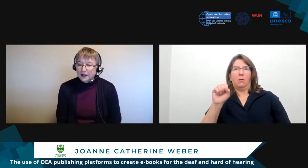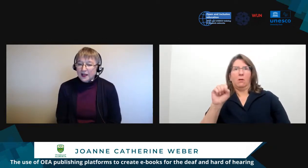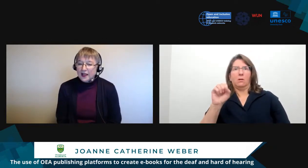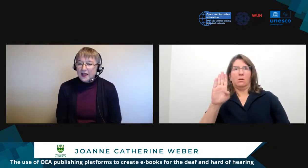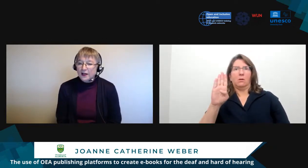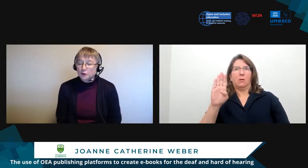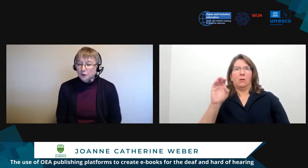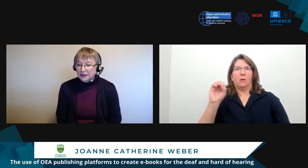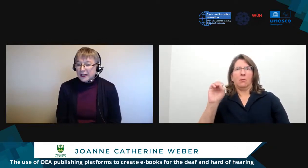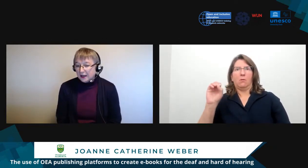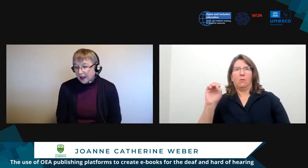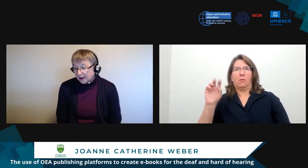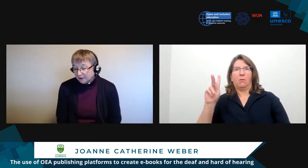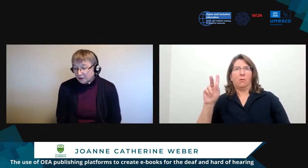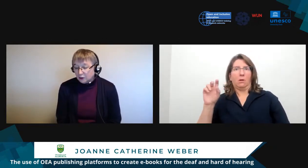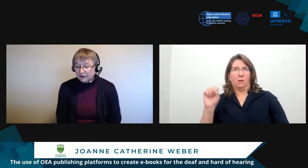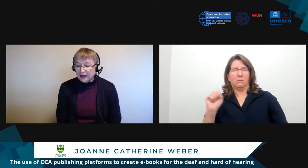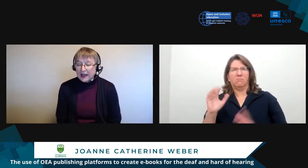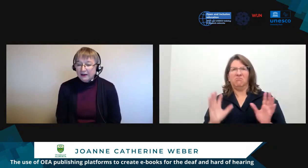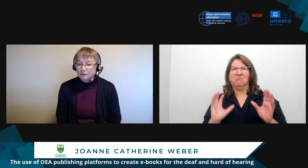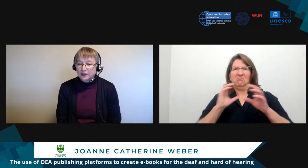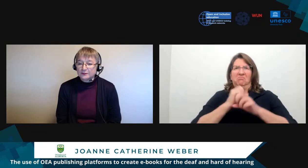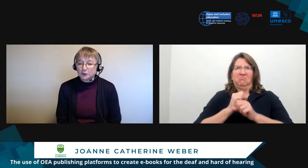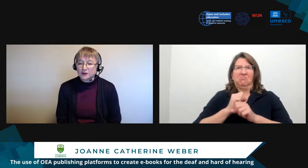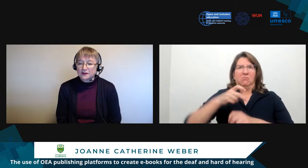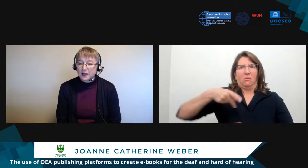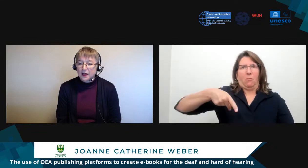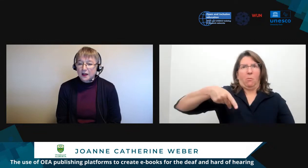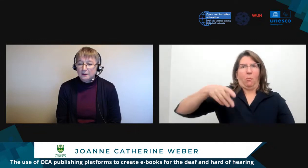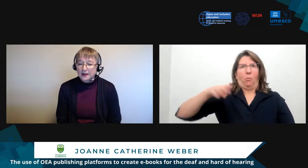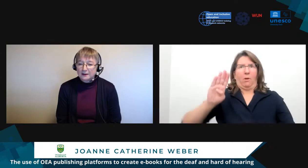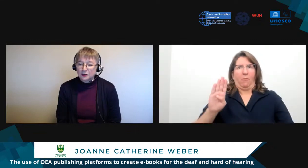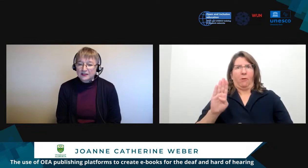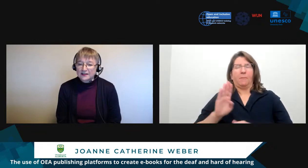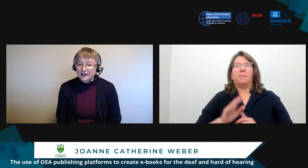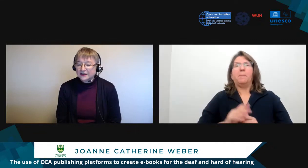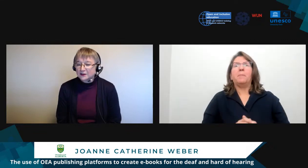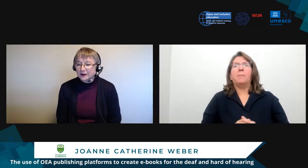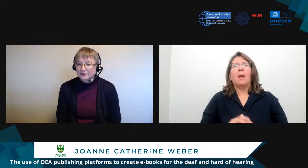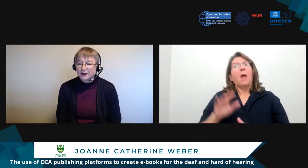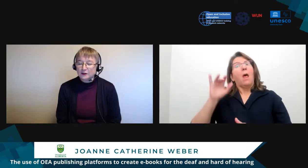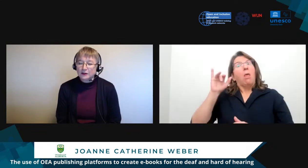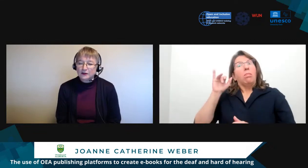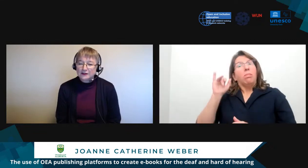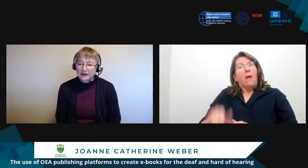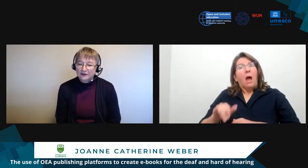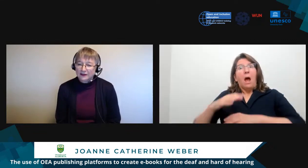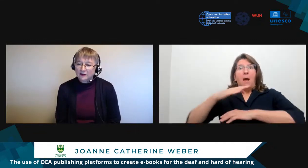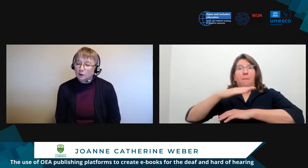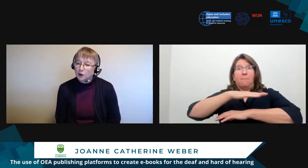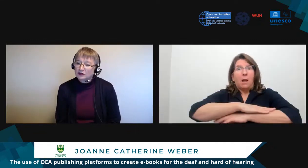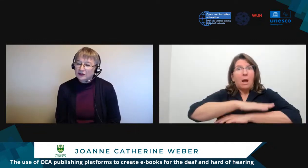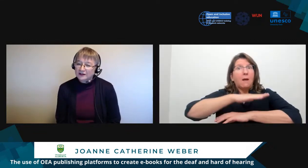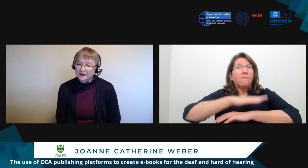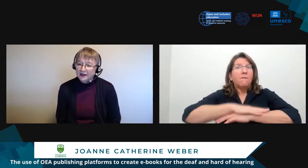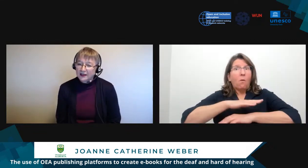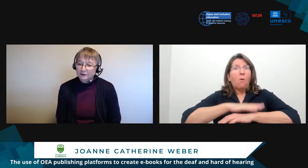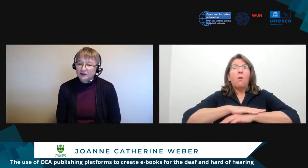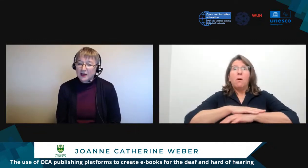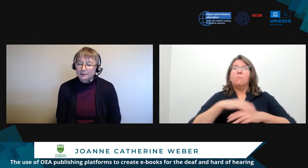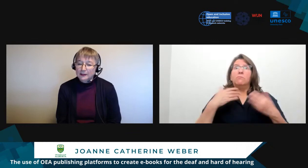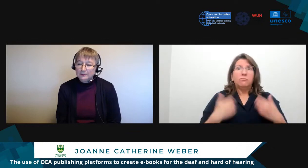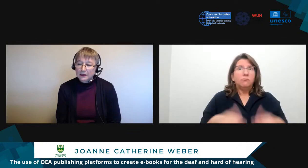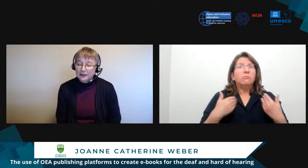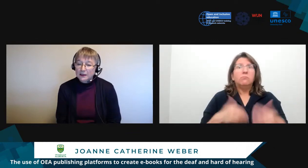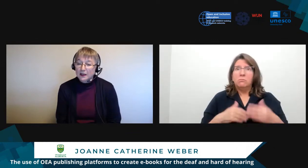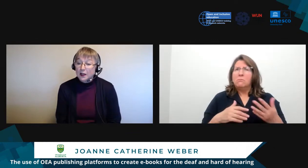Alberta, and we at U of A have PressBooks, and I'm going to sign it this way for anyone who's deaf and watching sign